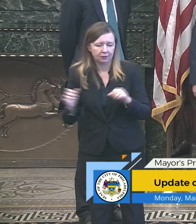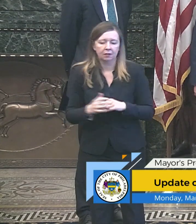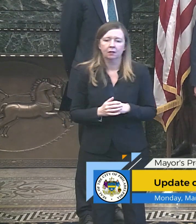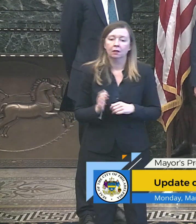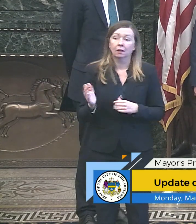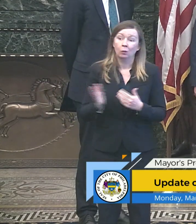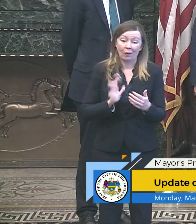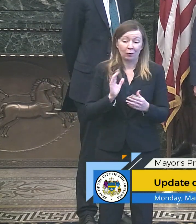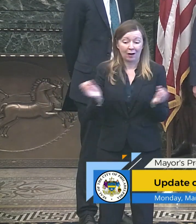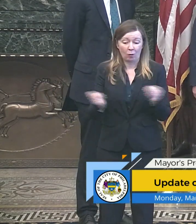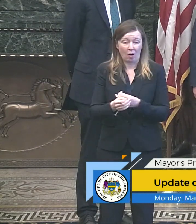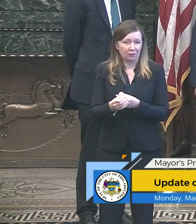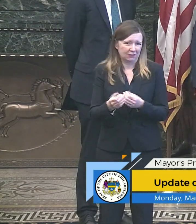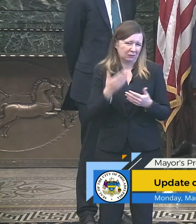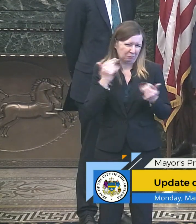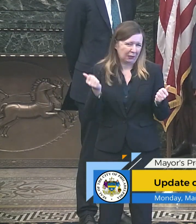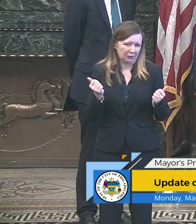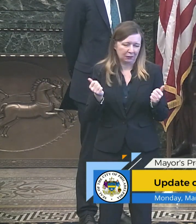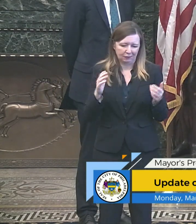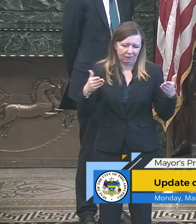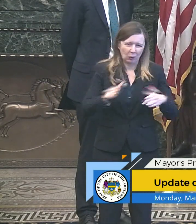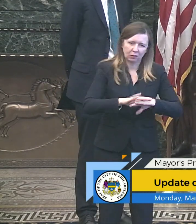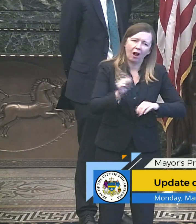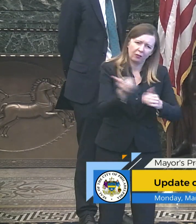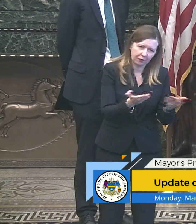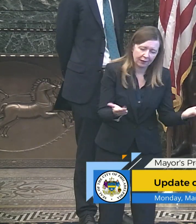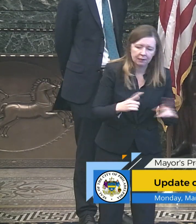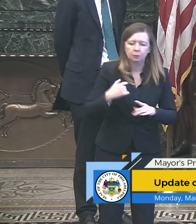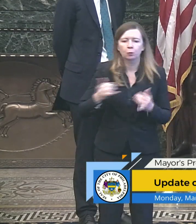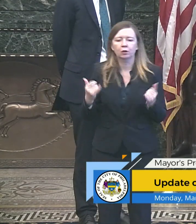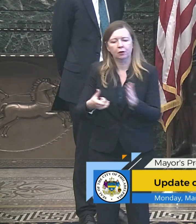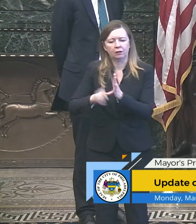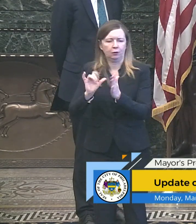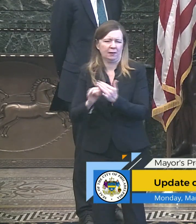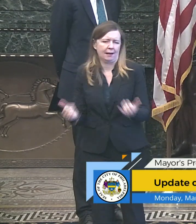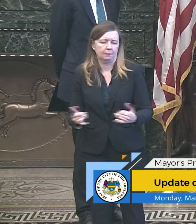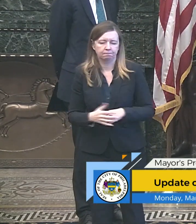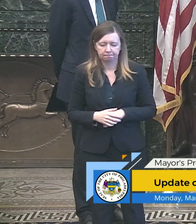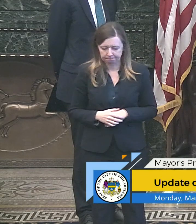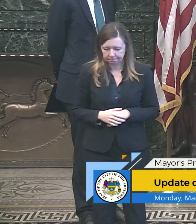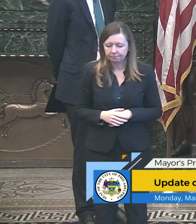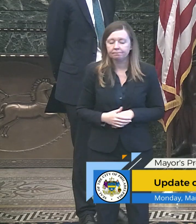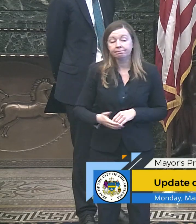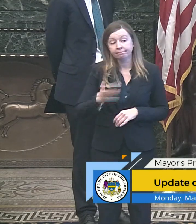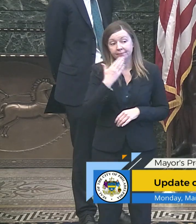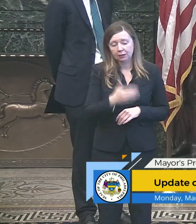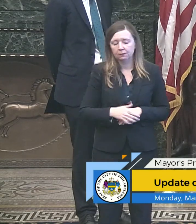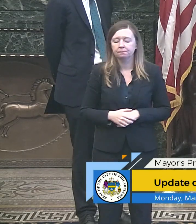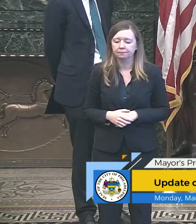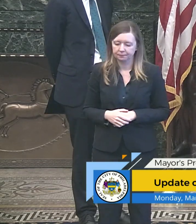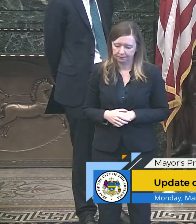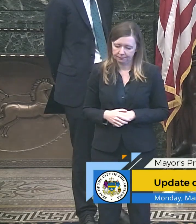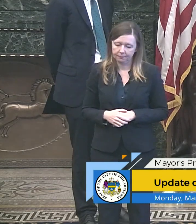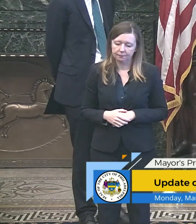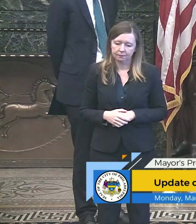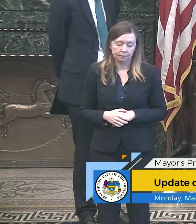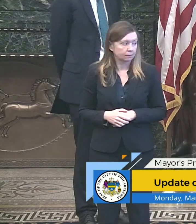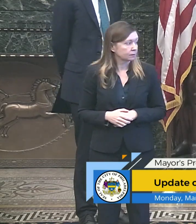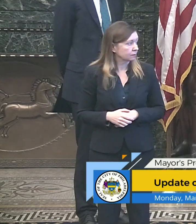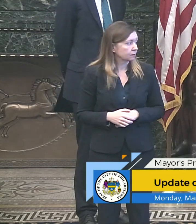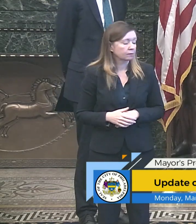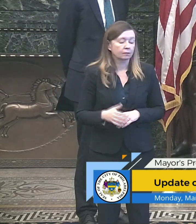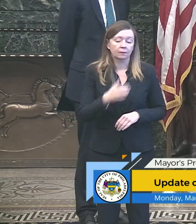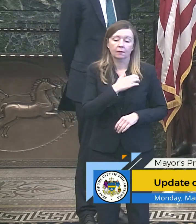our officers are better deployed elsewhere. But we are currently reviewing that now. Thank you. All right, thanks,